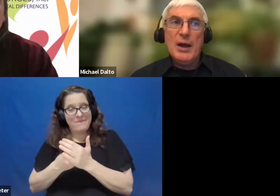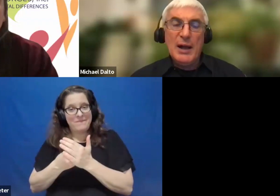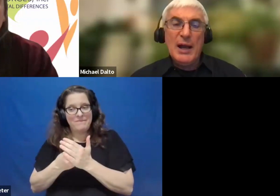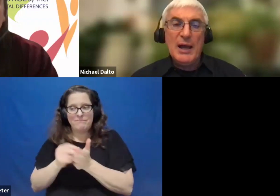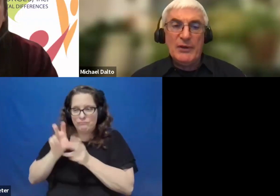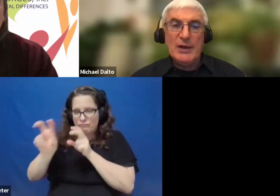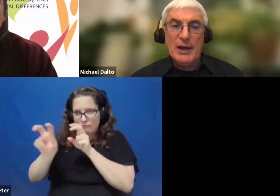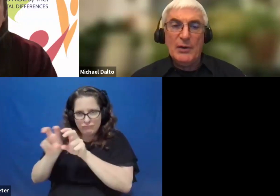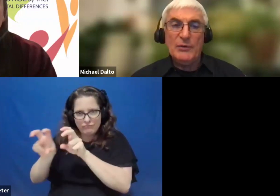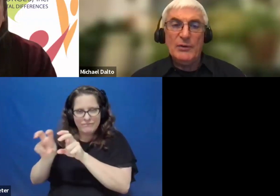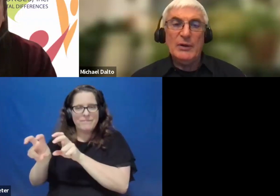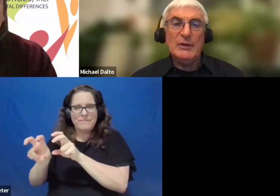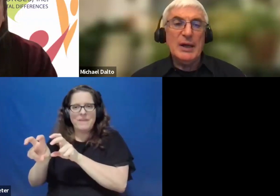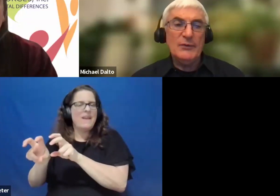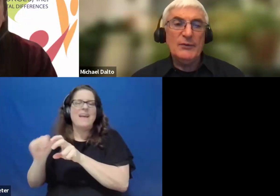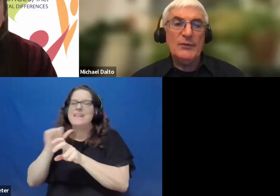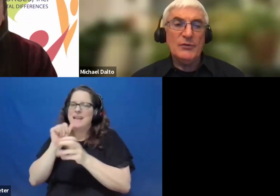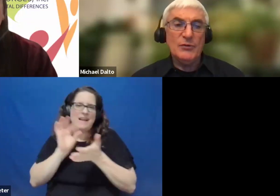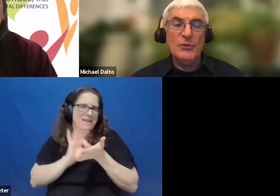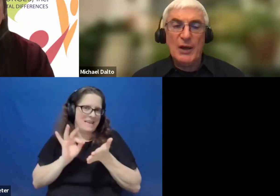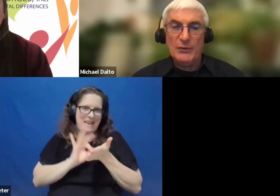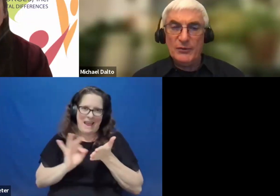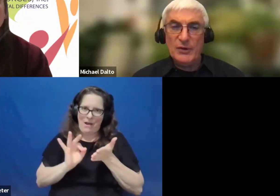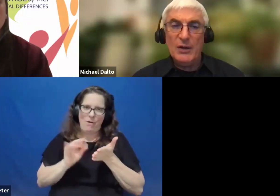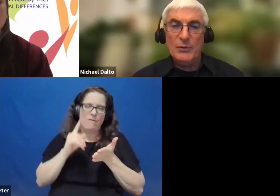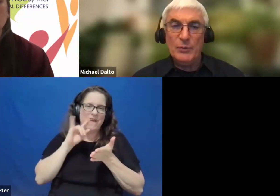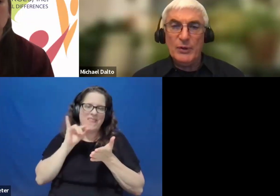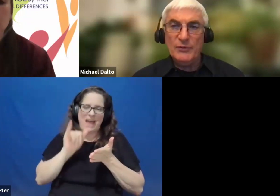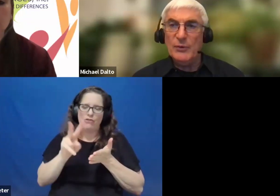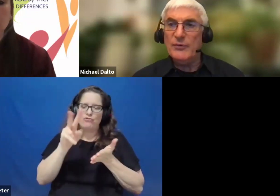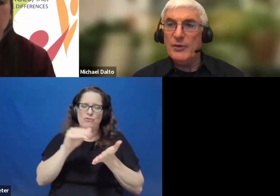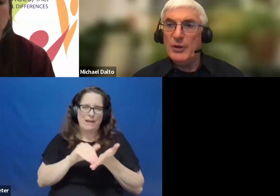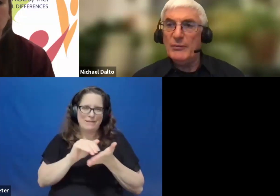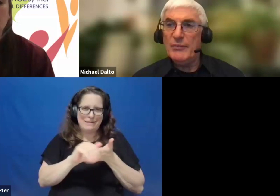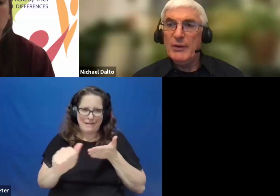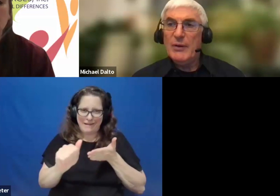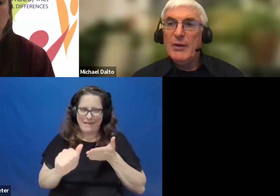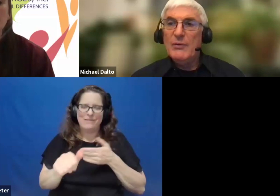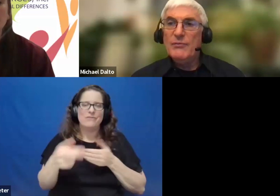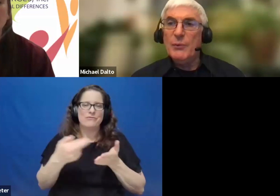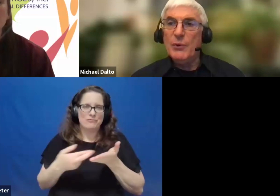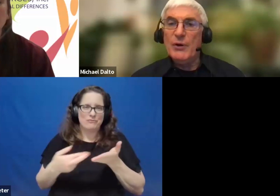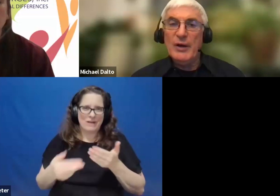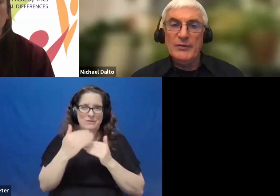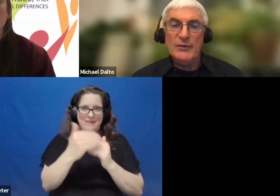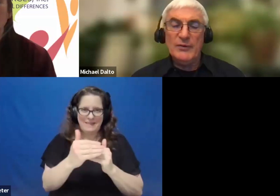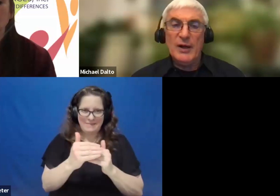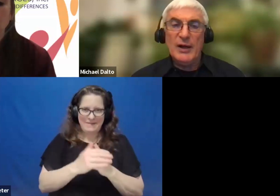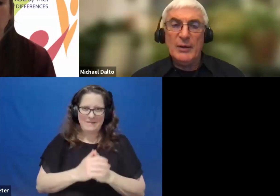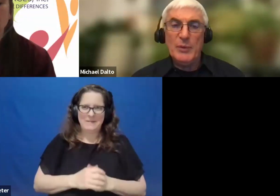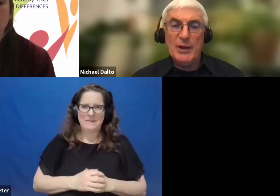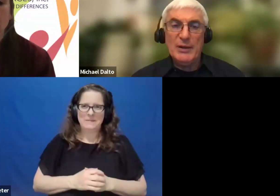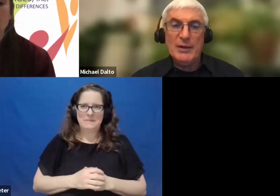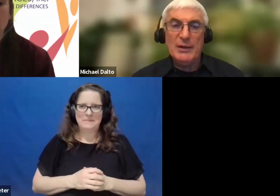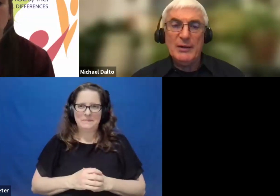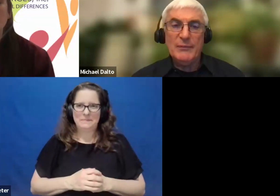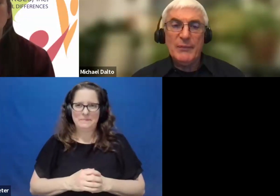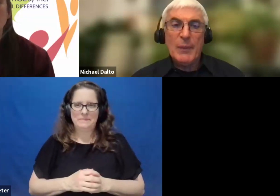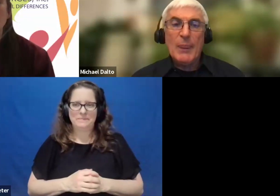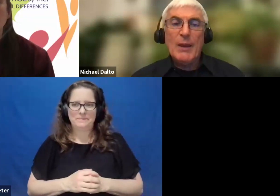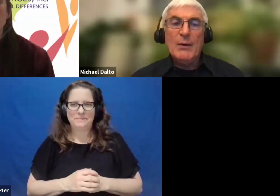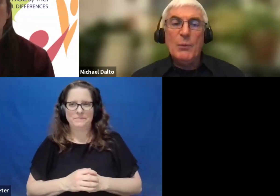and not have it count against the $2,000 resource limit for SSI and